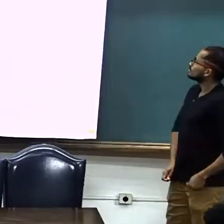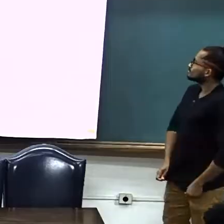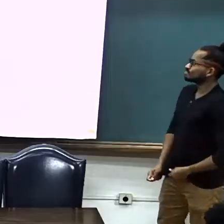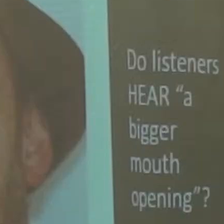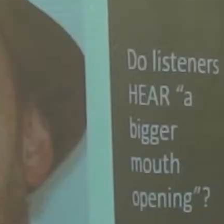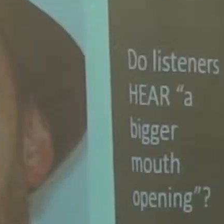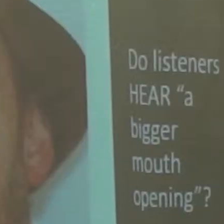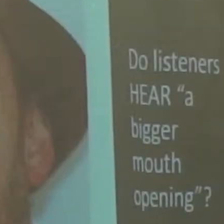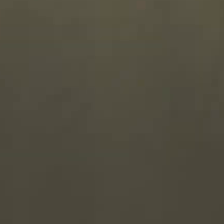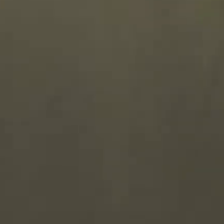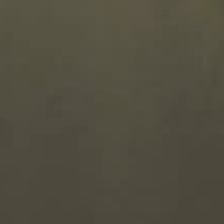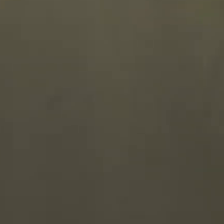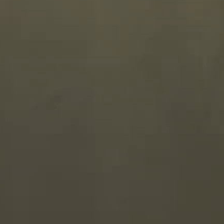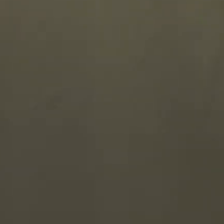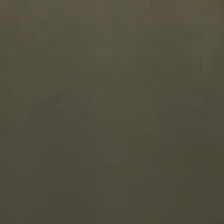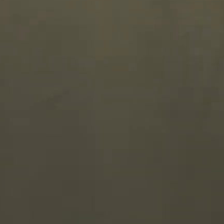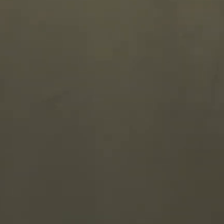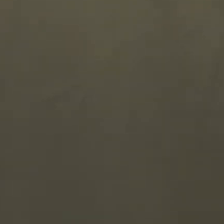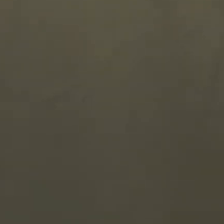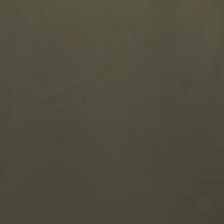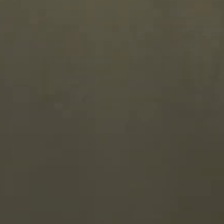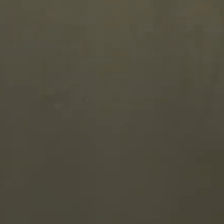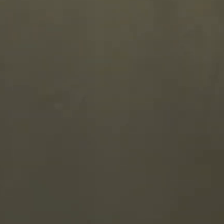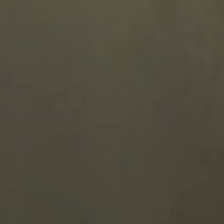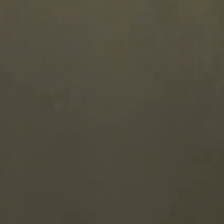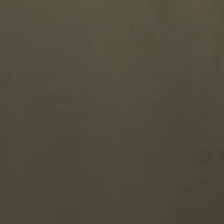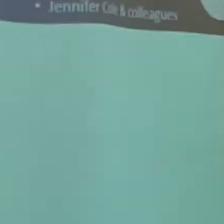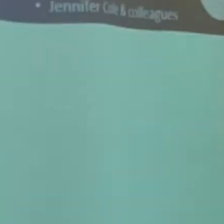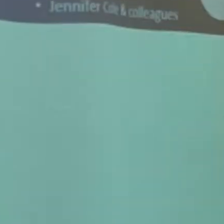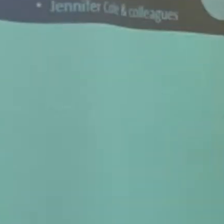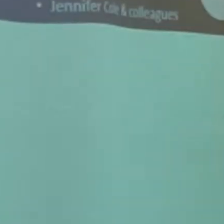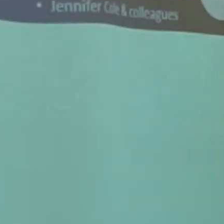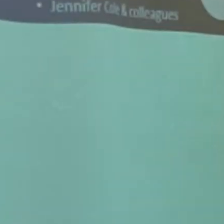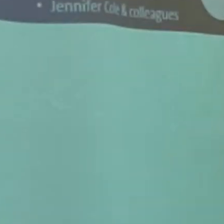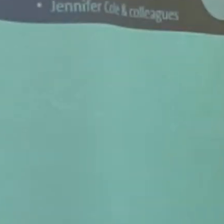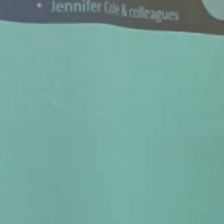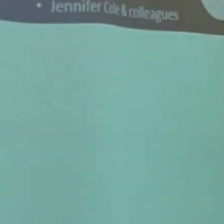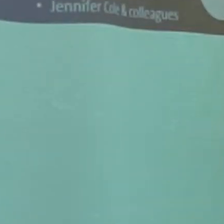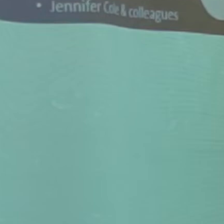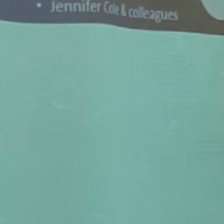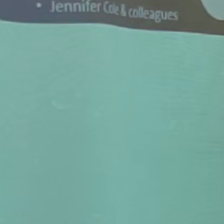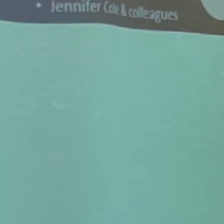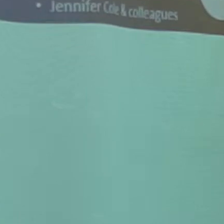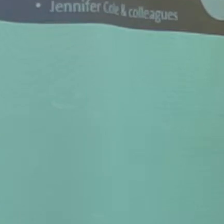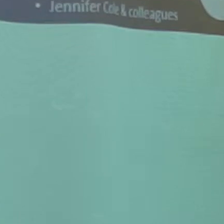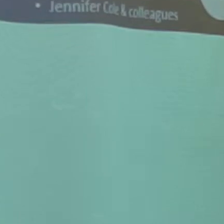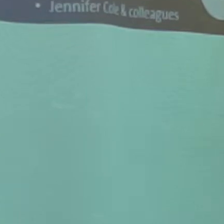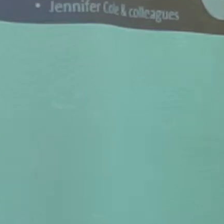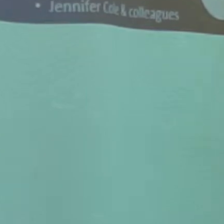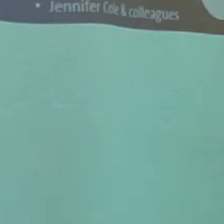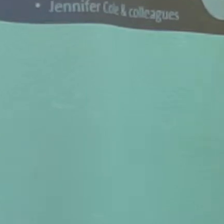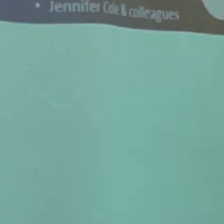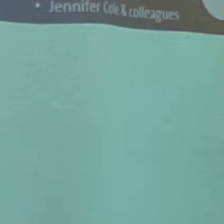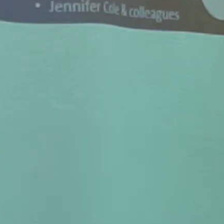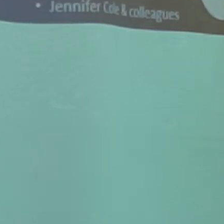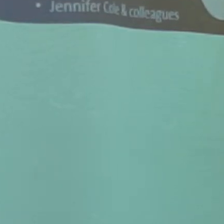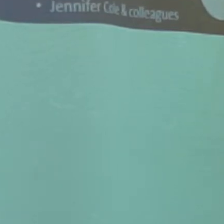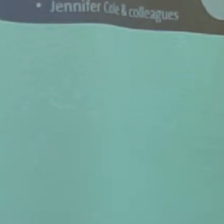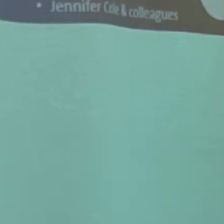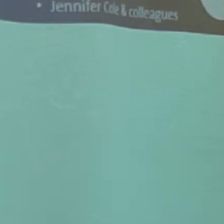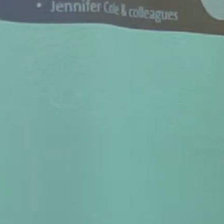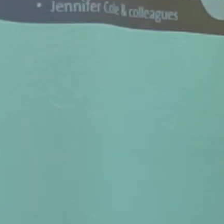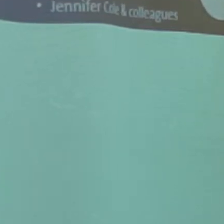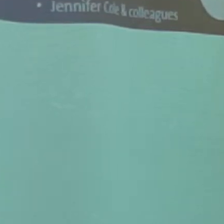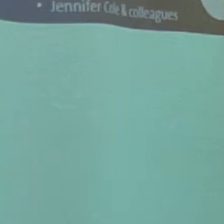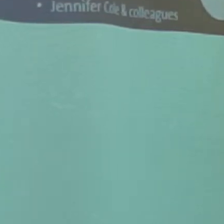listeners hear? Do listeners agree with this? So rapid prosodic transcription, we ask